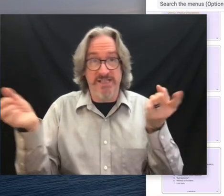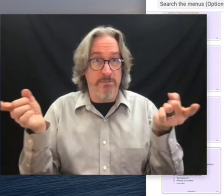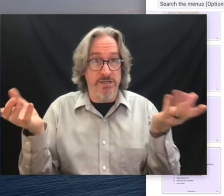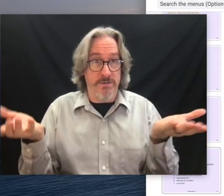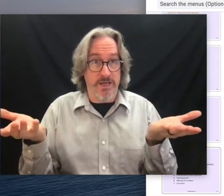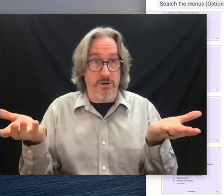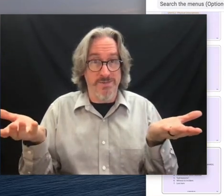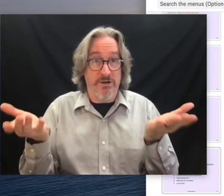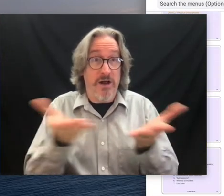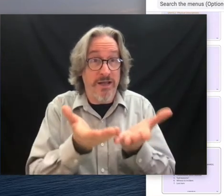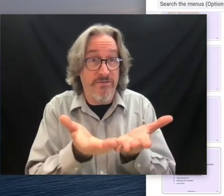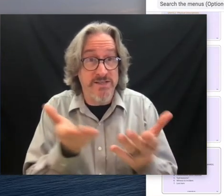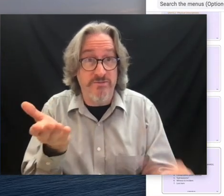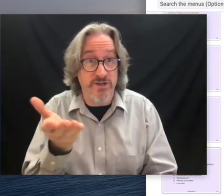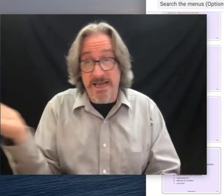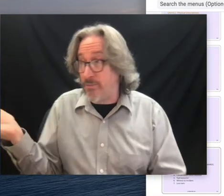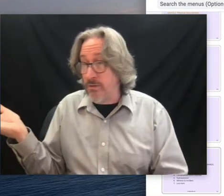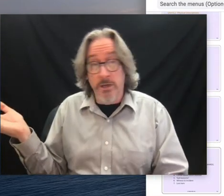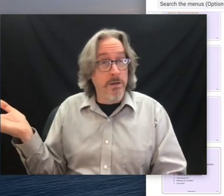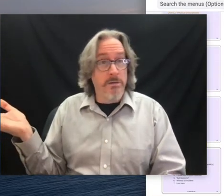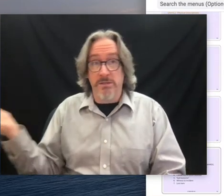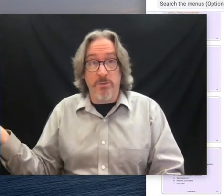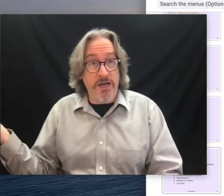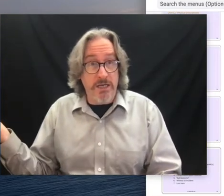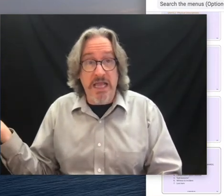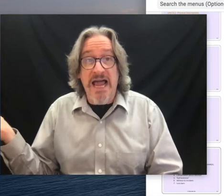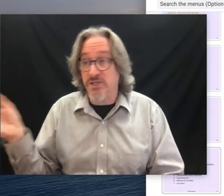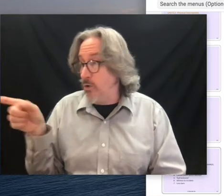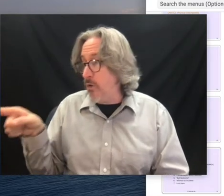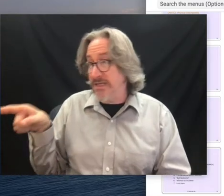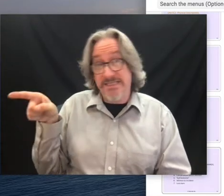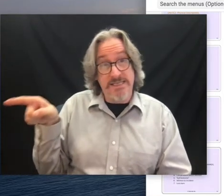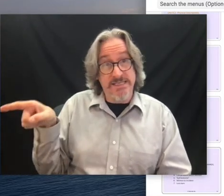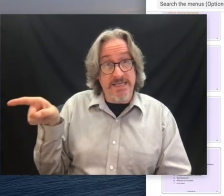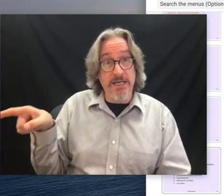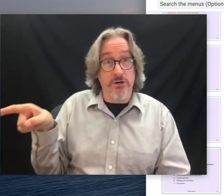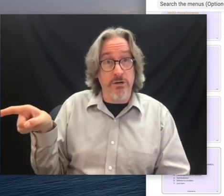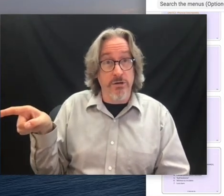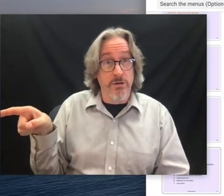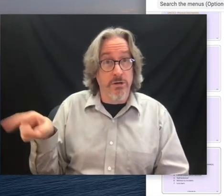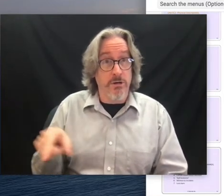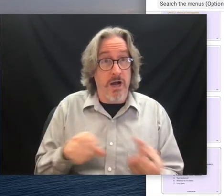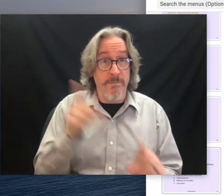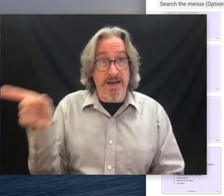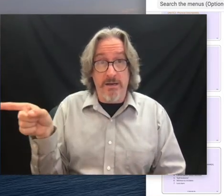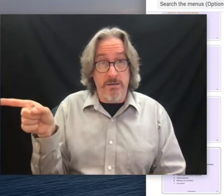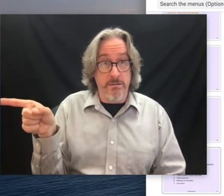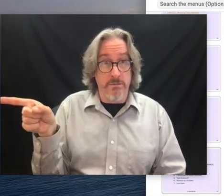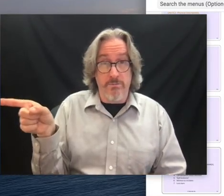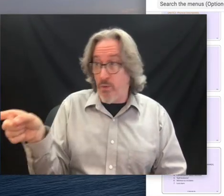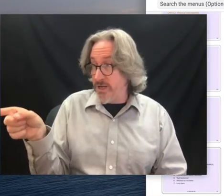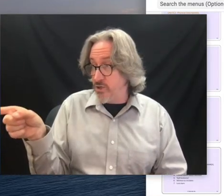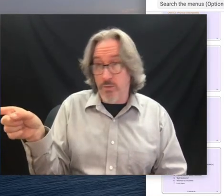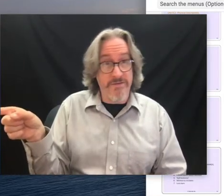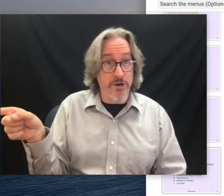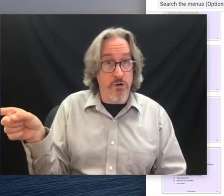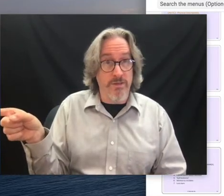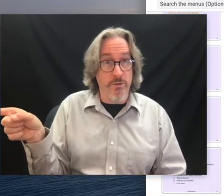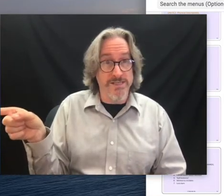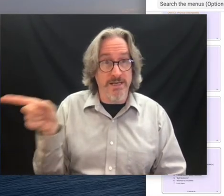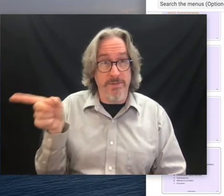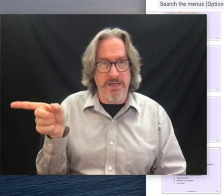you've established them, they can always be there. Now, if it's, for example, someone in class who always sits here, I might point to where